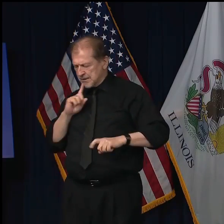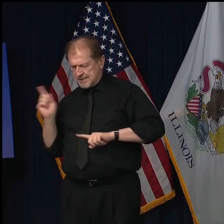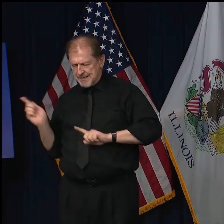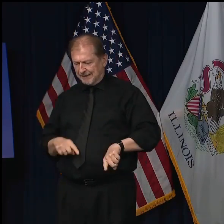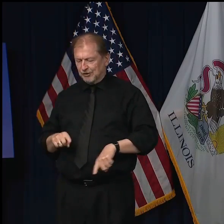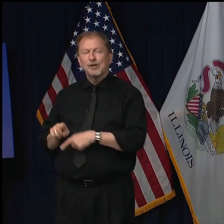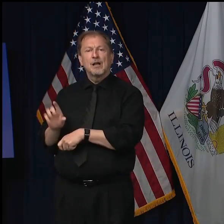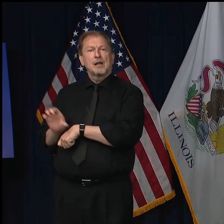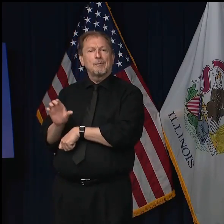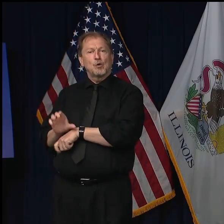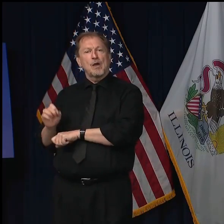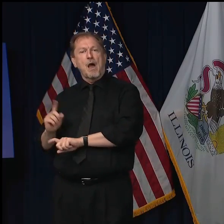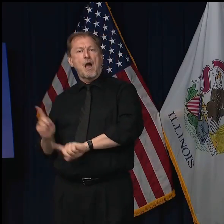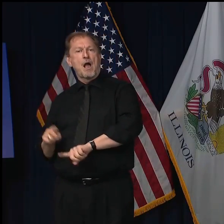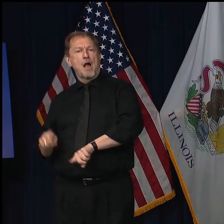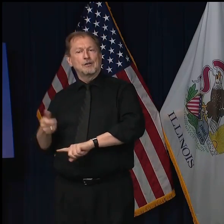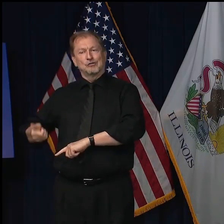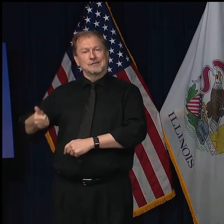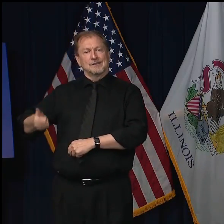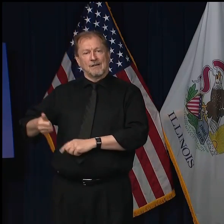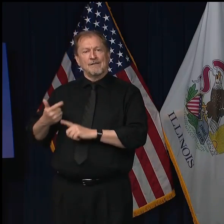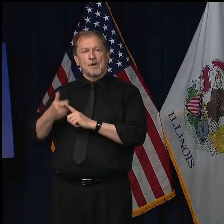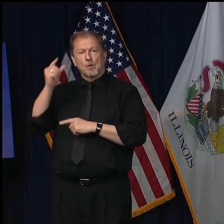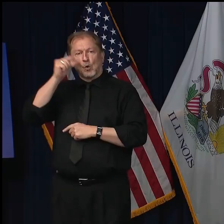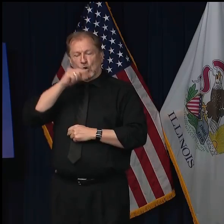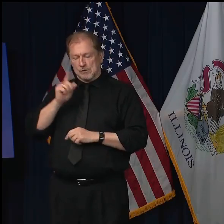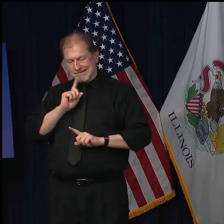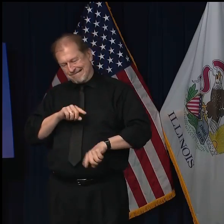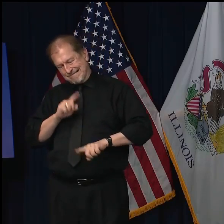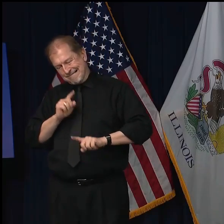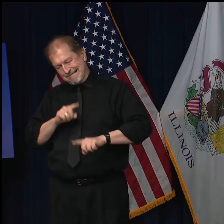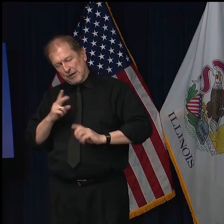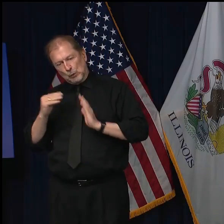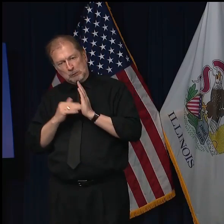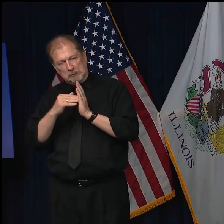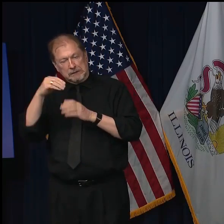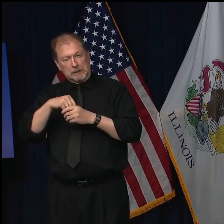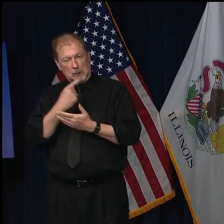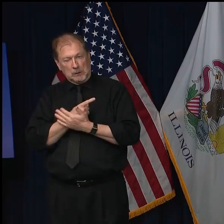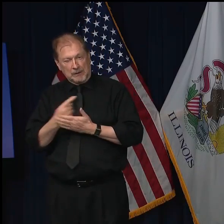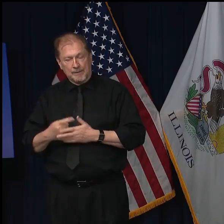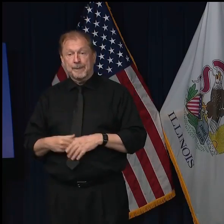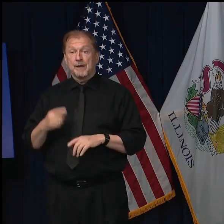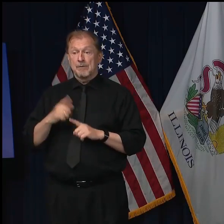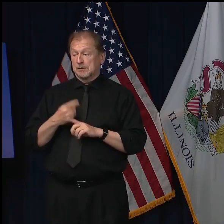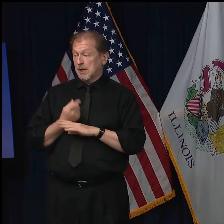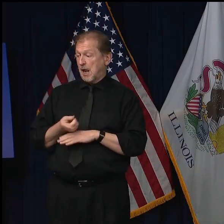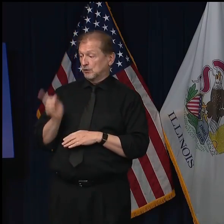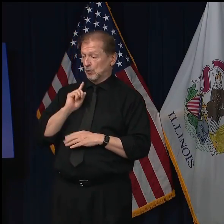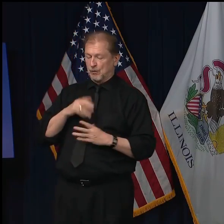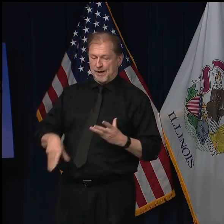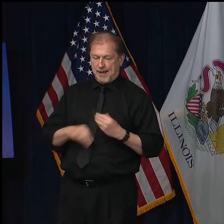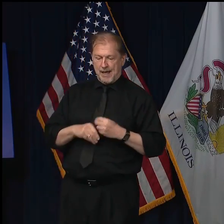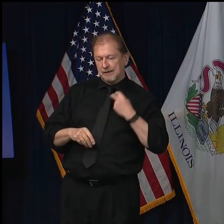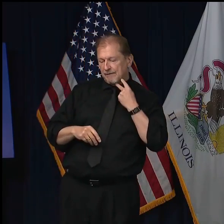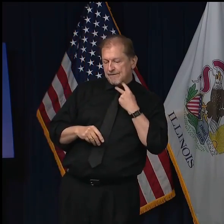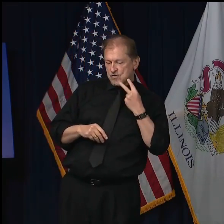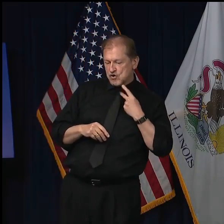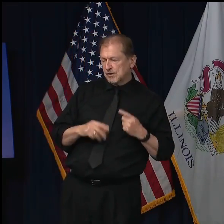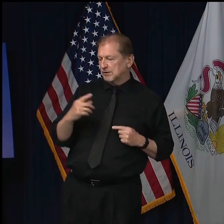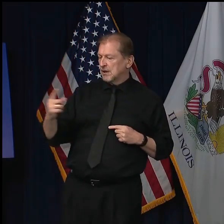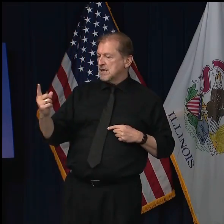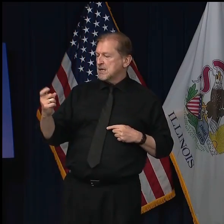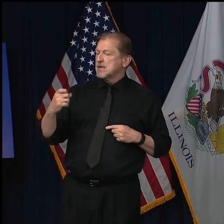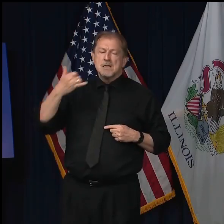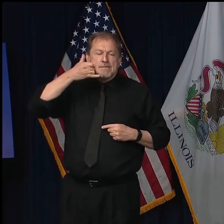inquiries in its first 2 weeks online alone. And this past week, we launched a voice agent to further assist